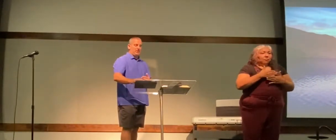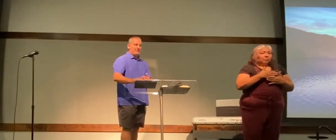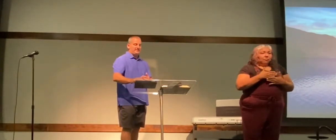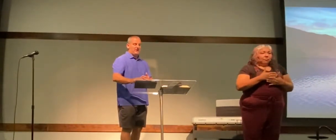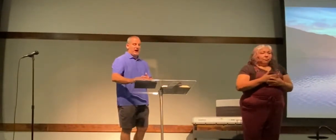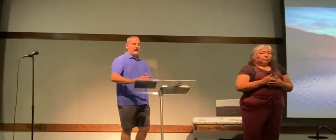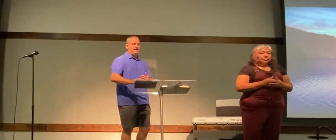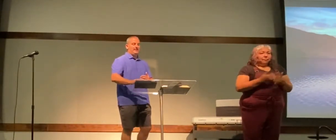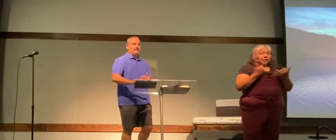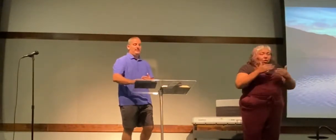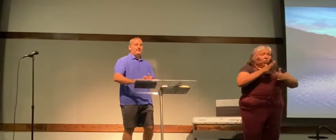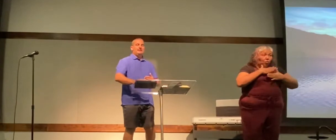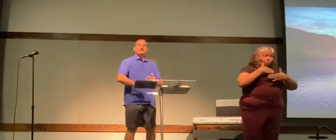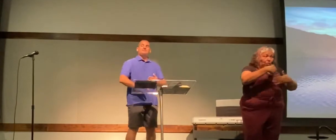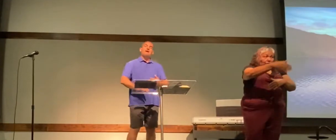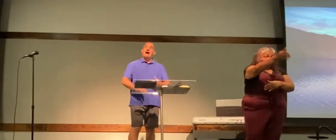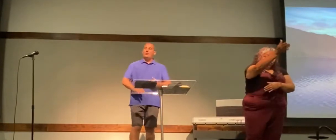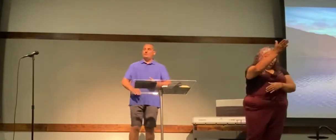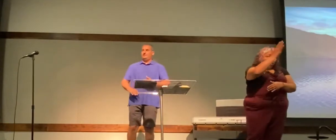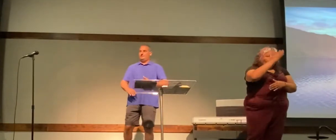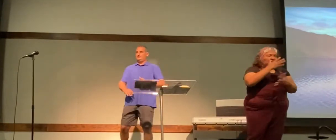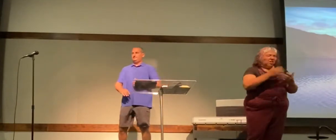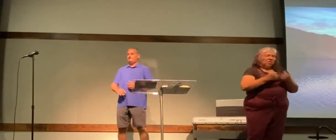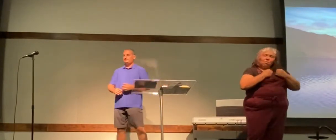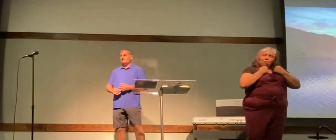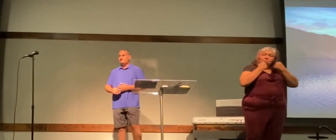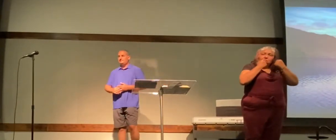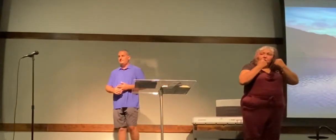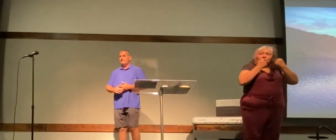The breath of God is powerful.